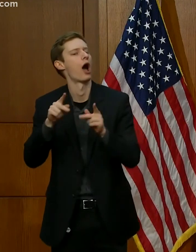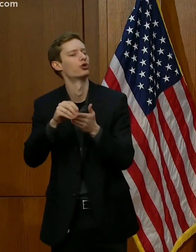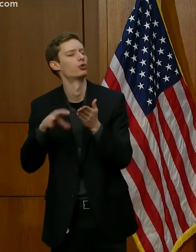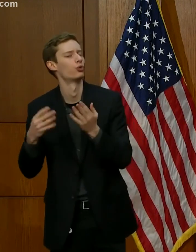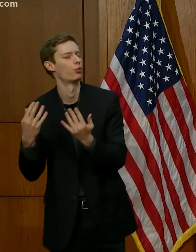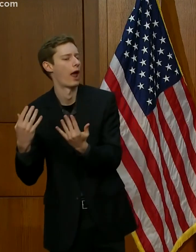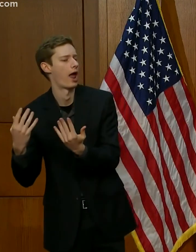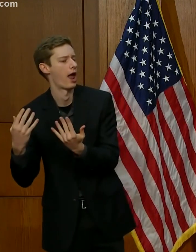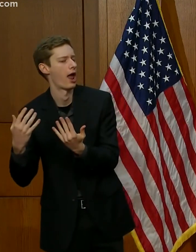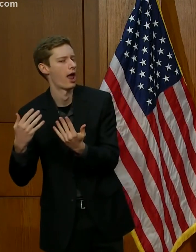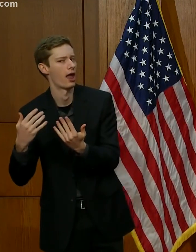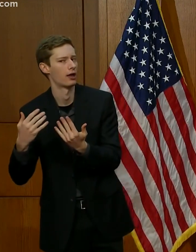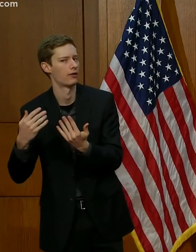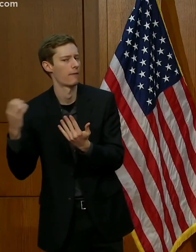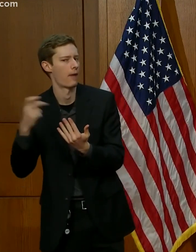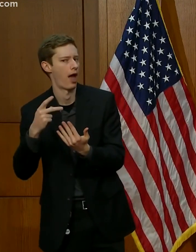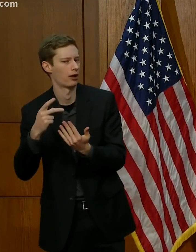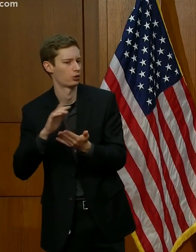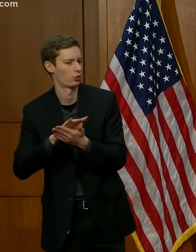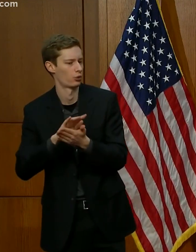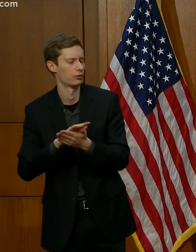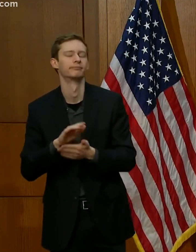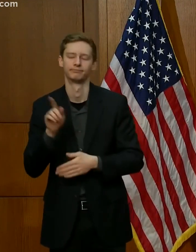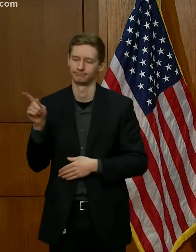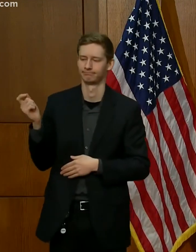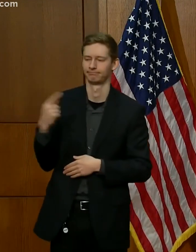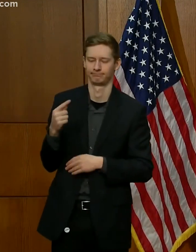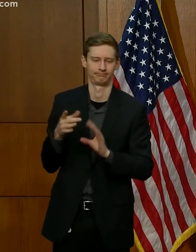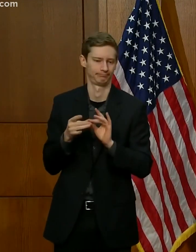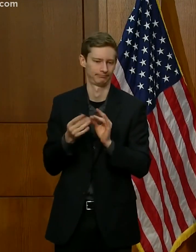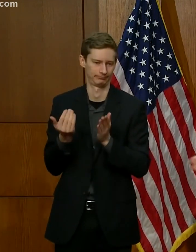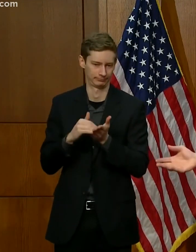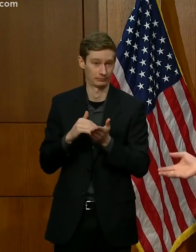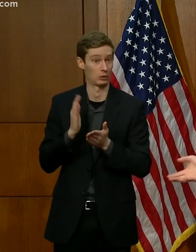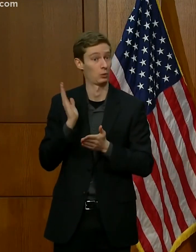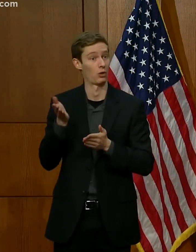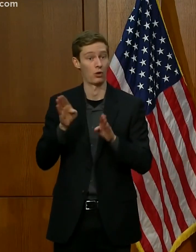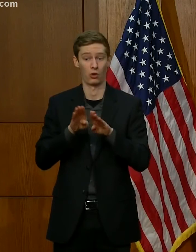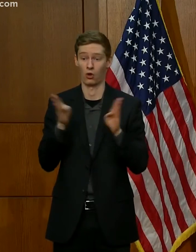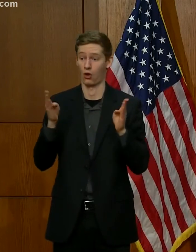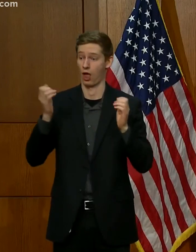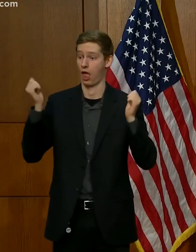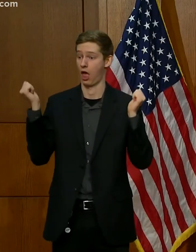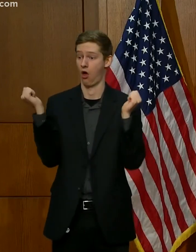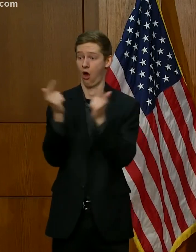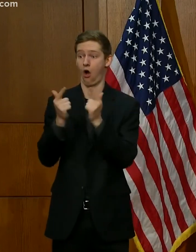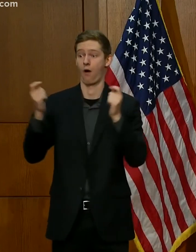question. The question was on March 15th, is this going to be, we open the doors and everybody come back